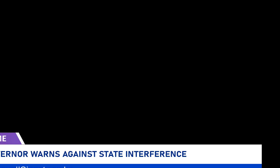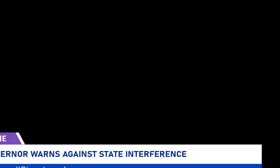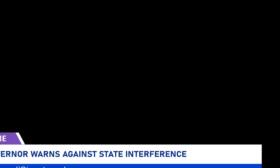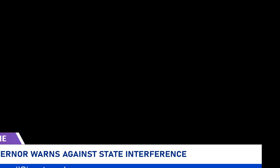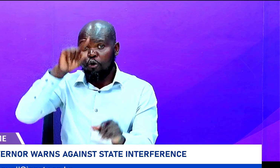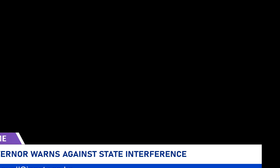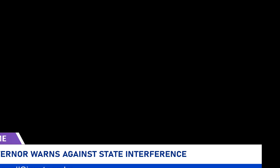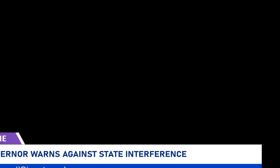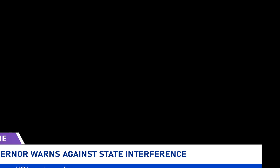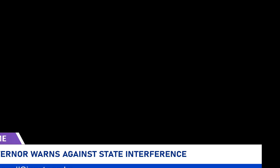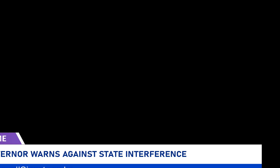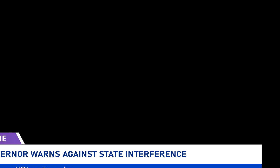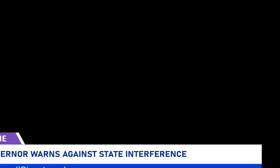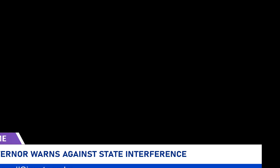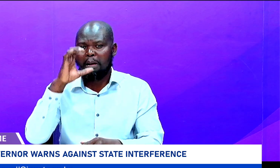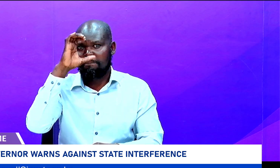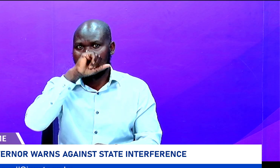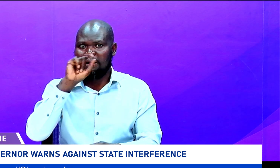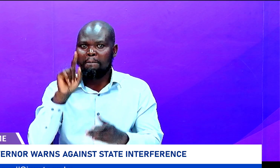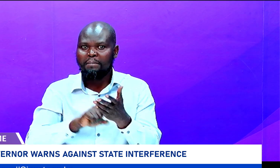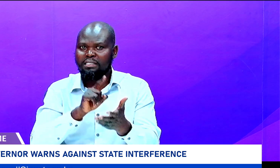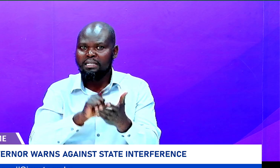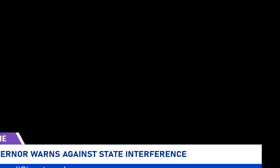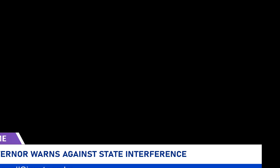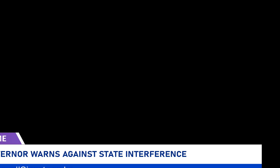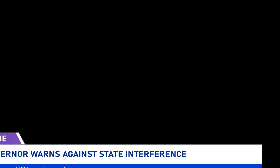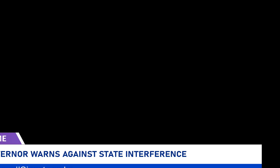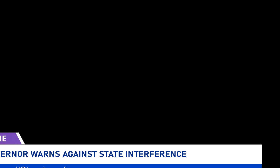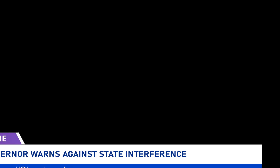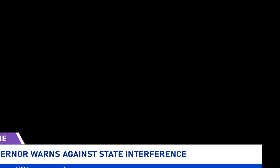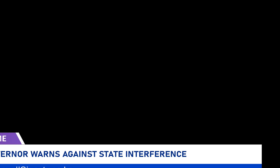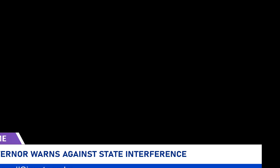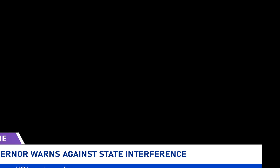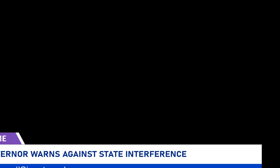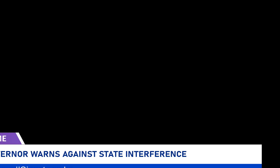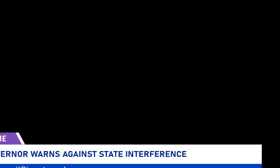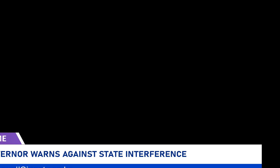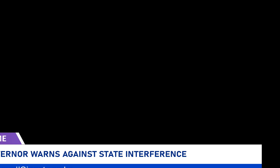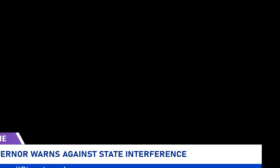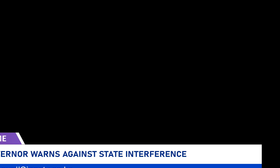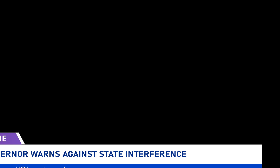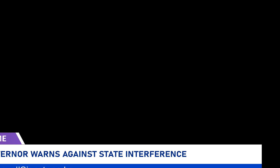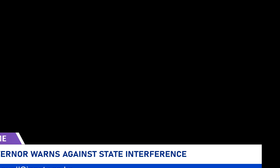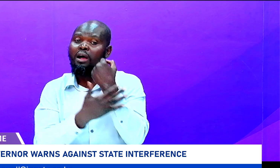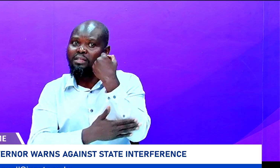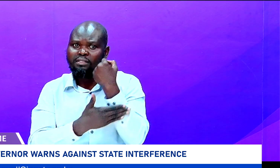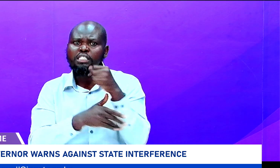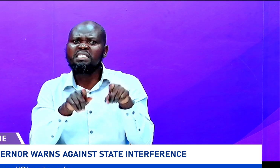The governor also dismissed proposal to collapse the 47 counties into larger regions zone through a